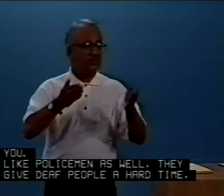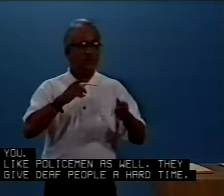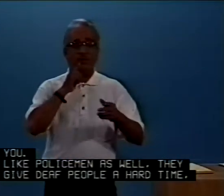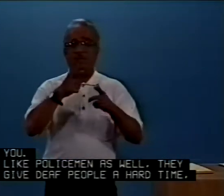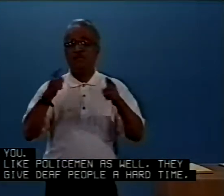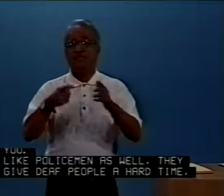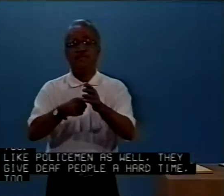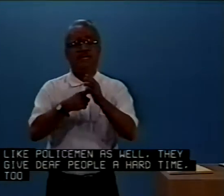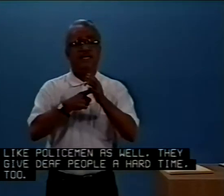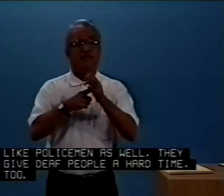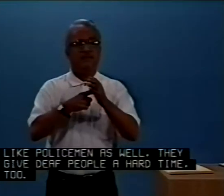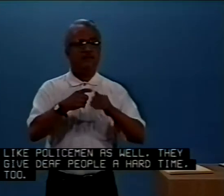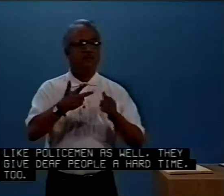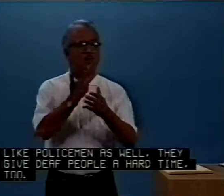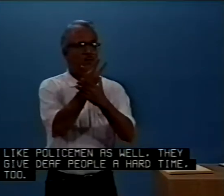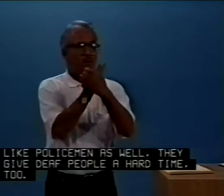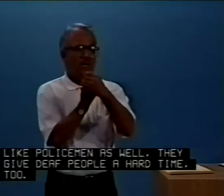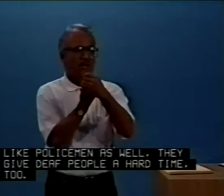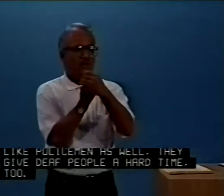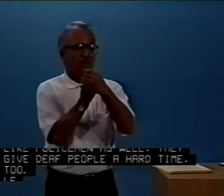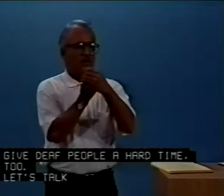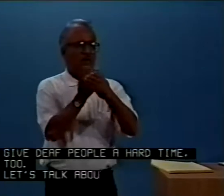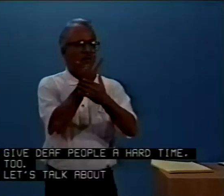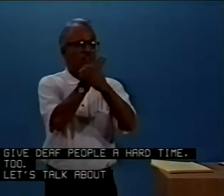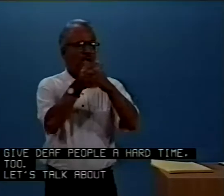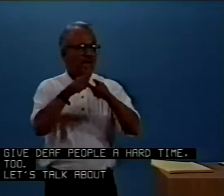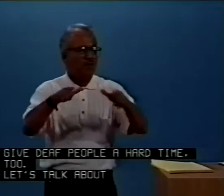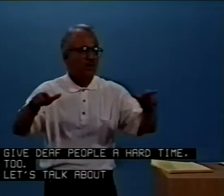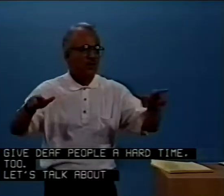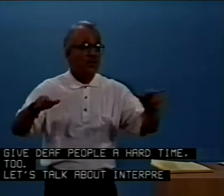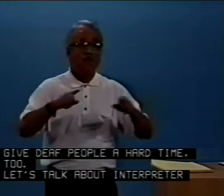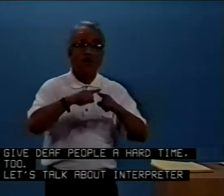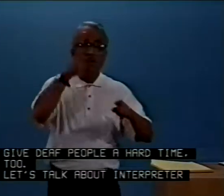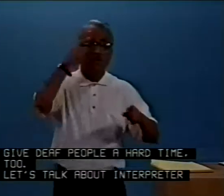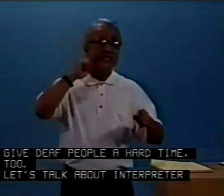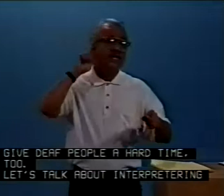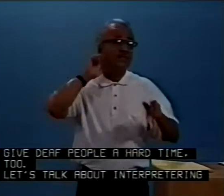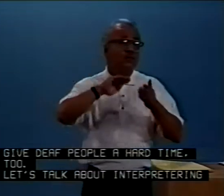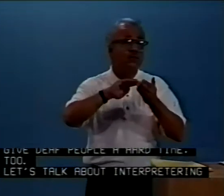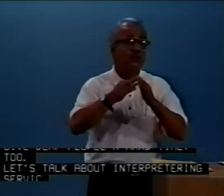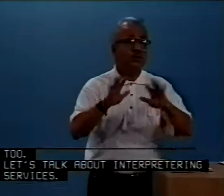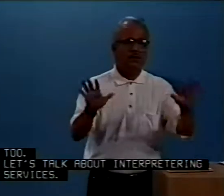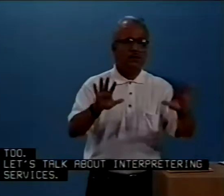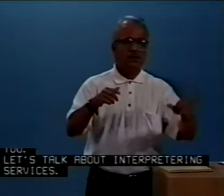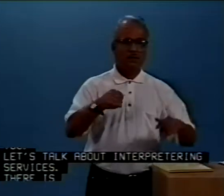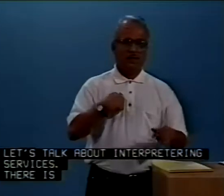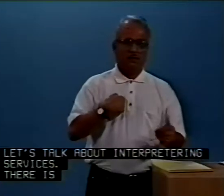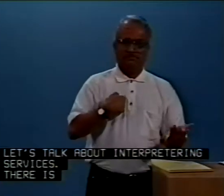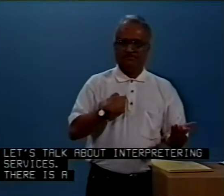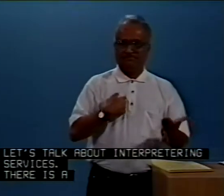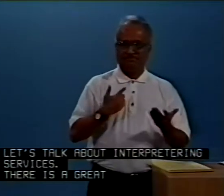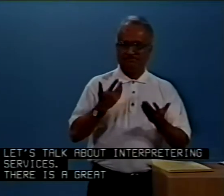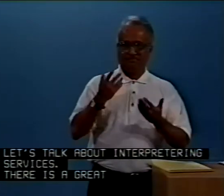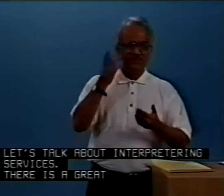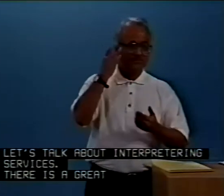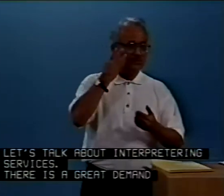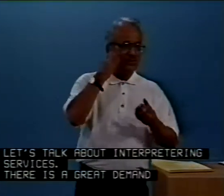Let's talk about interpreting service. There's a great demand for trilingual interpreters for the deaf community.